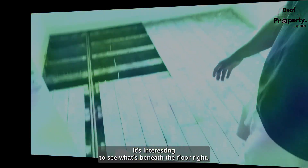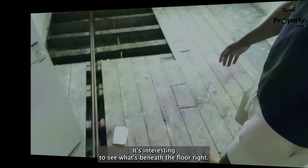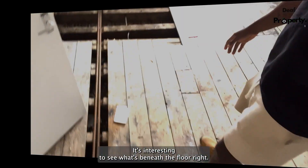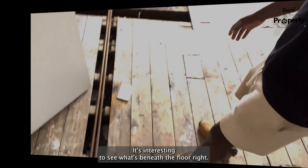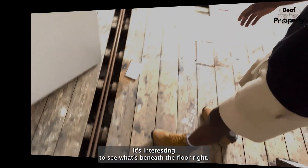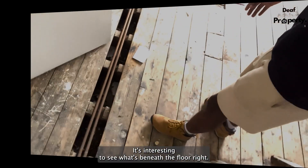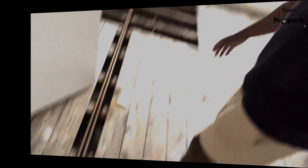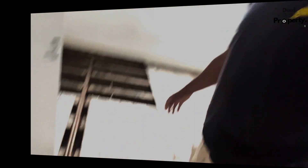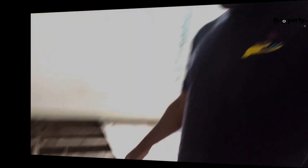the floor, right?